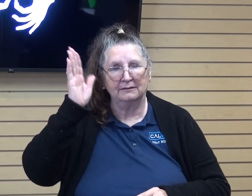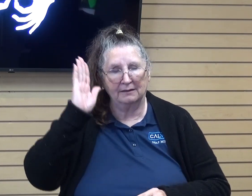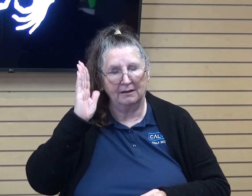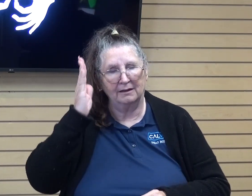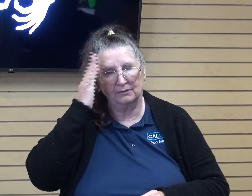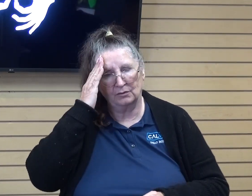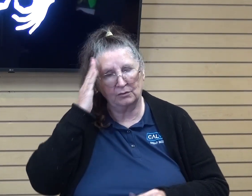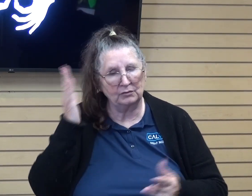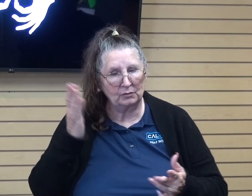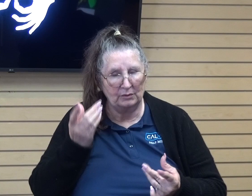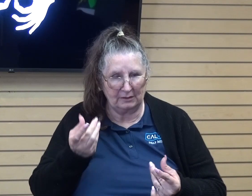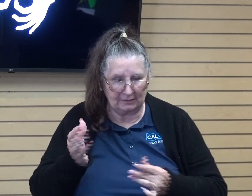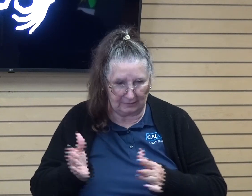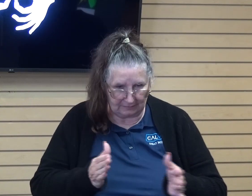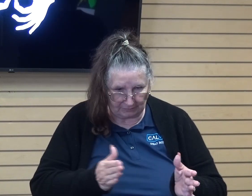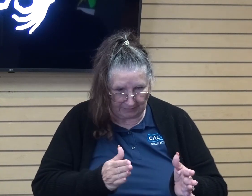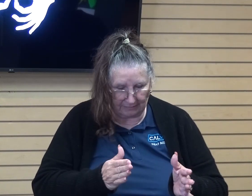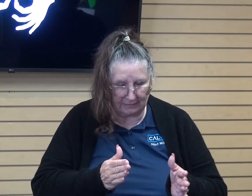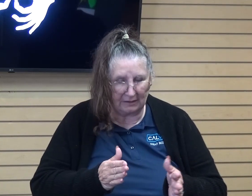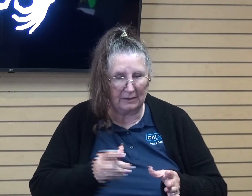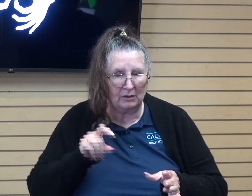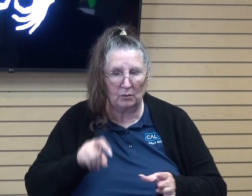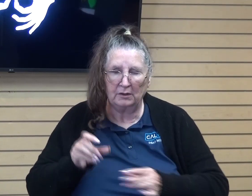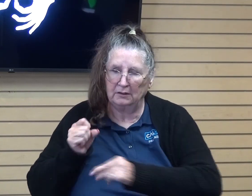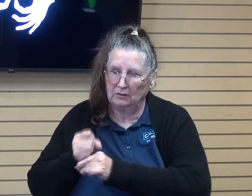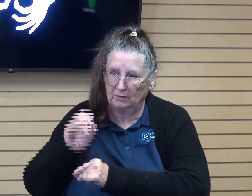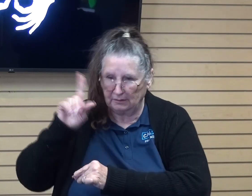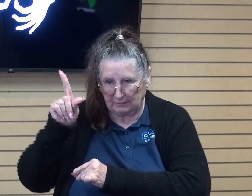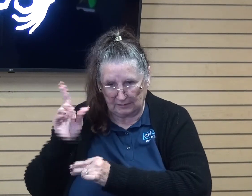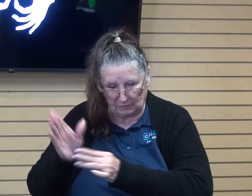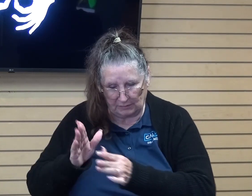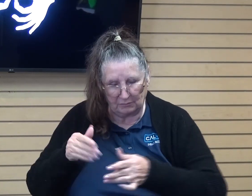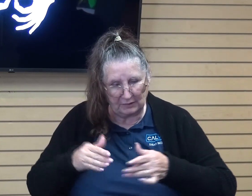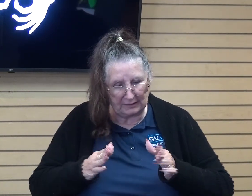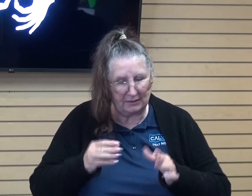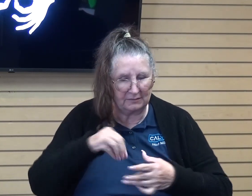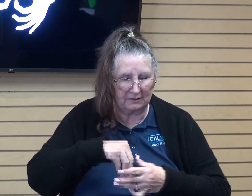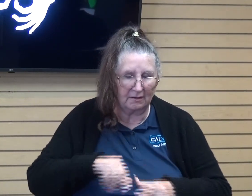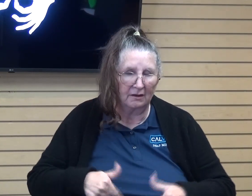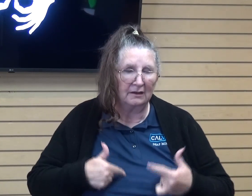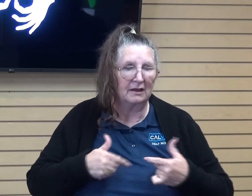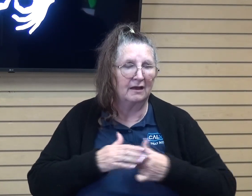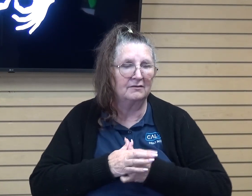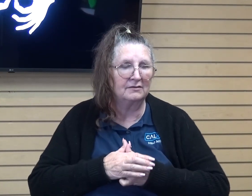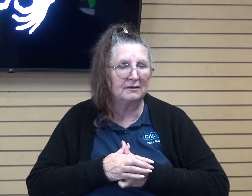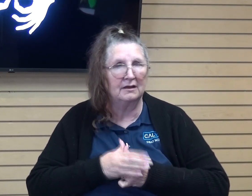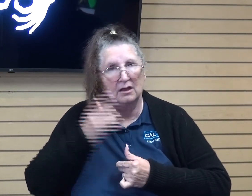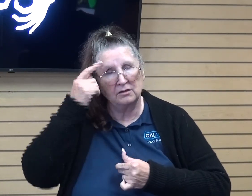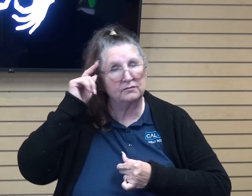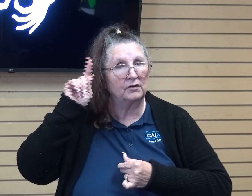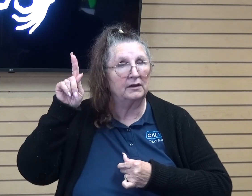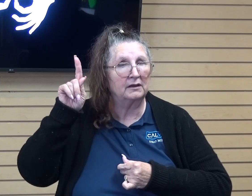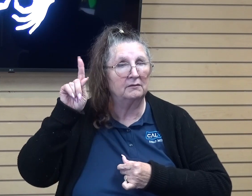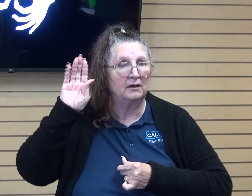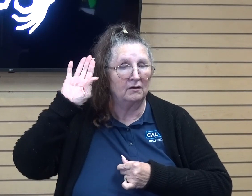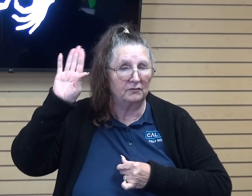doing. So we just need to trust whatever he allows in our lives, and that it's for him and for his good. So